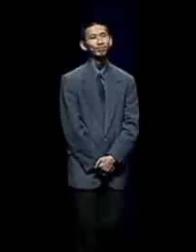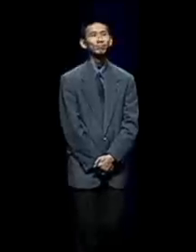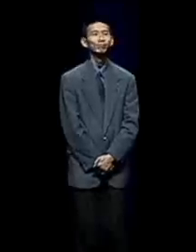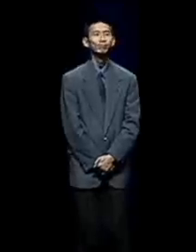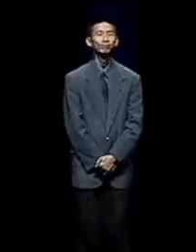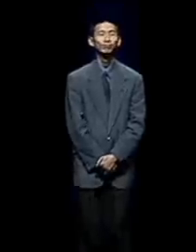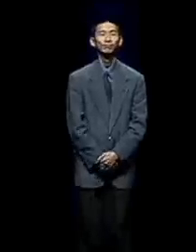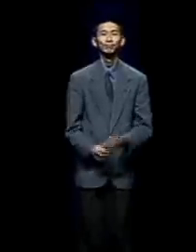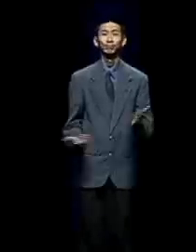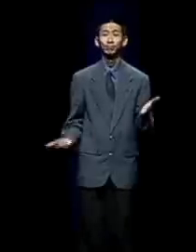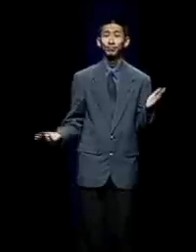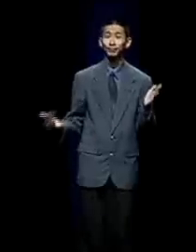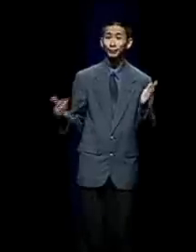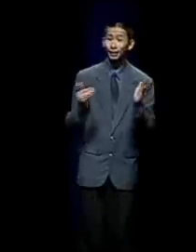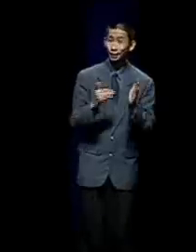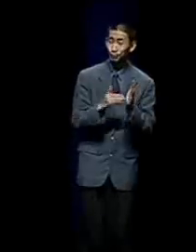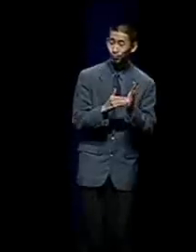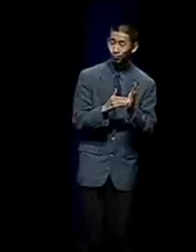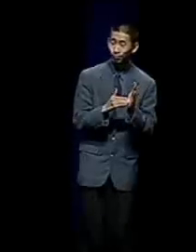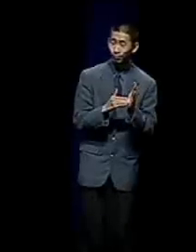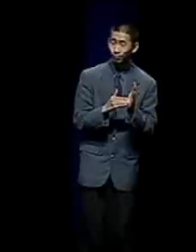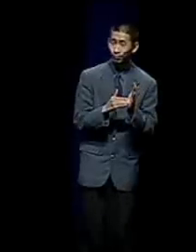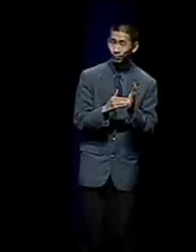Again, I think that's pretty much like the other questions.